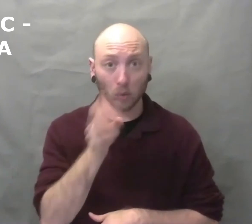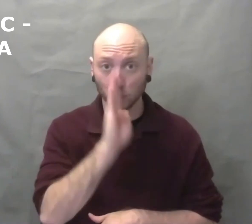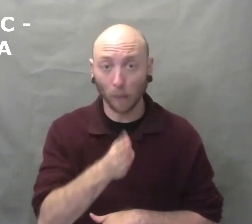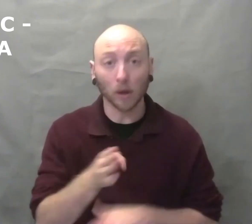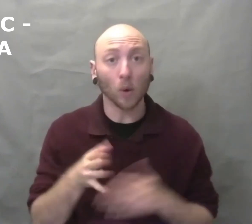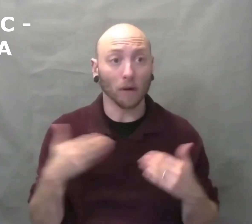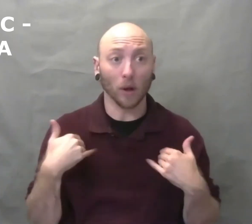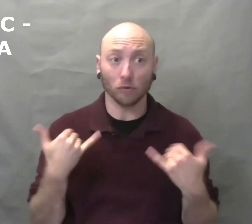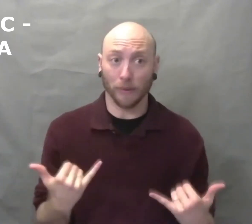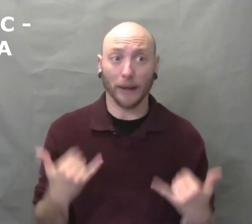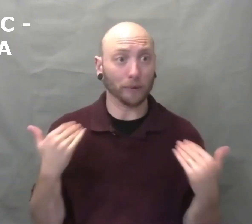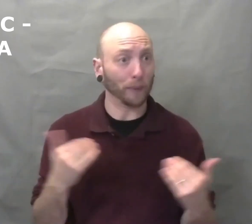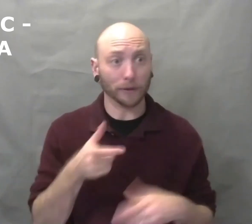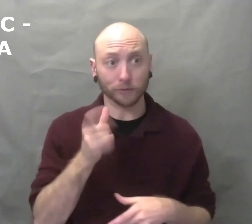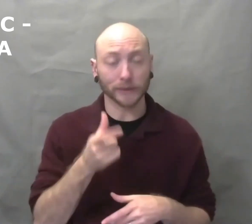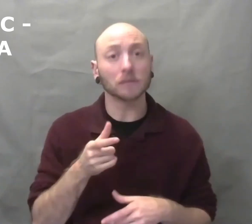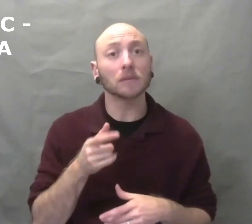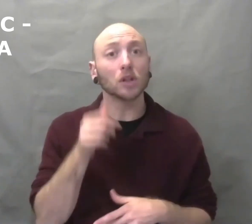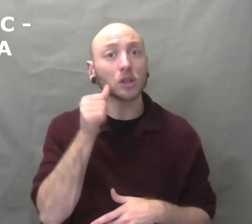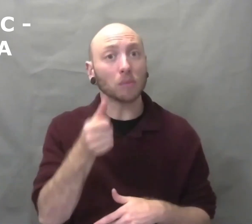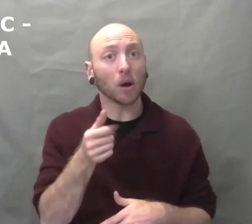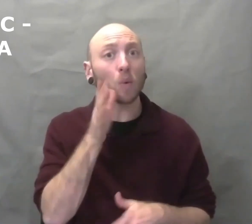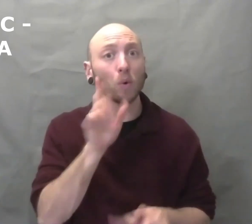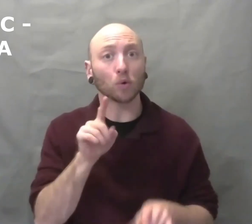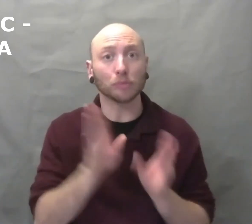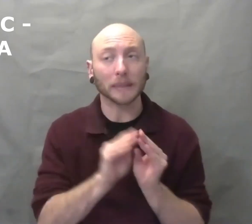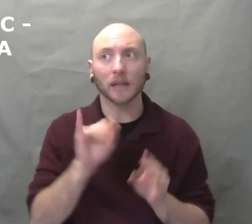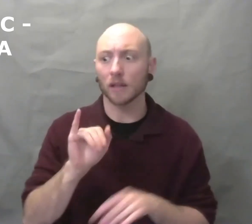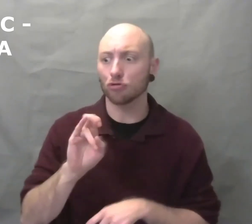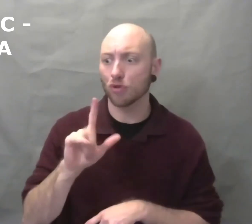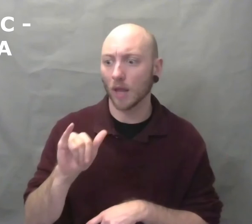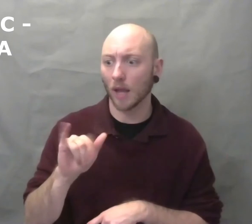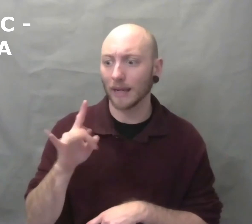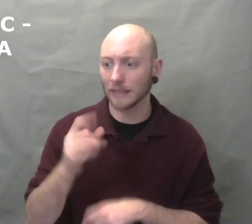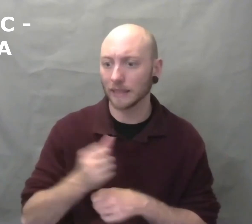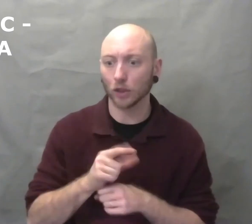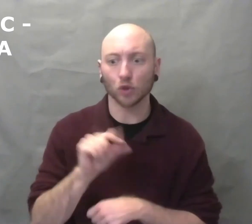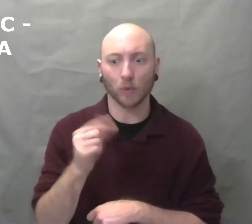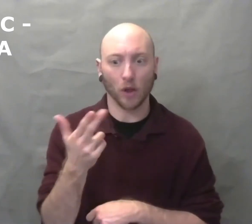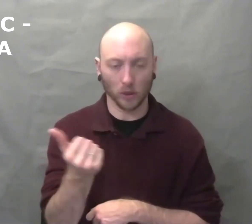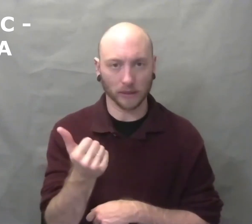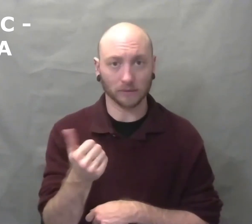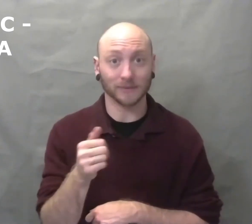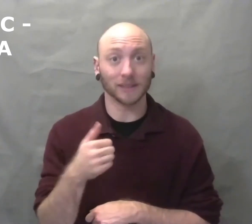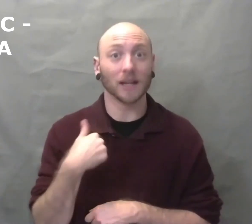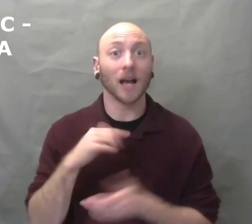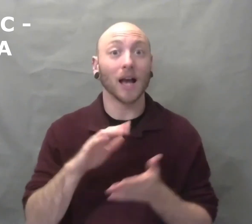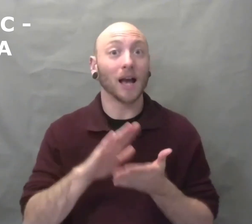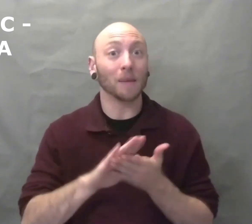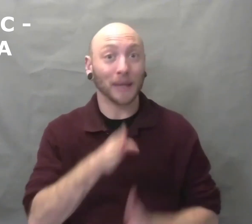drink tomorrow. We'll bring you to a meeting. And that was July 18th of 2013. So my sobriety date's in November of the following year. So I didn't obviously